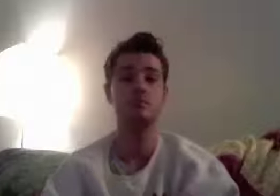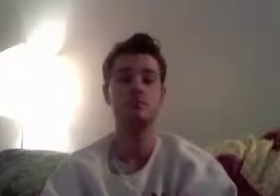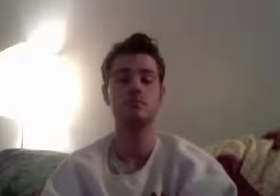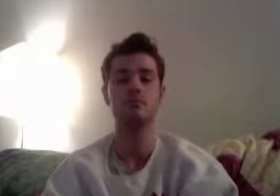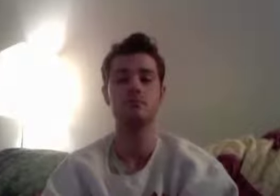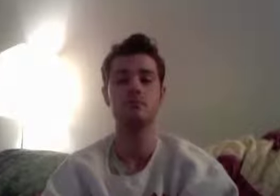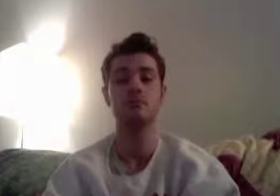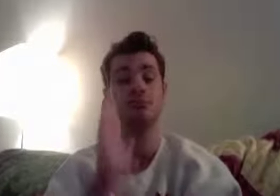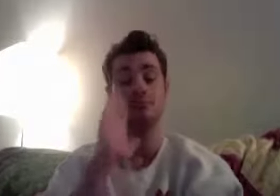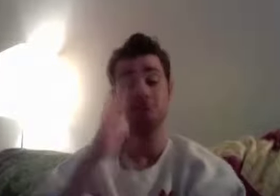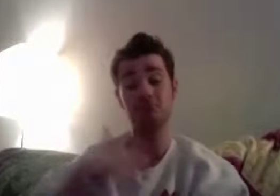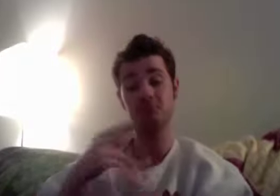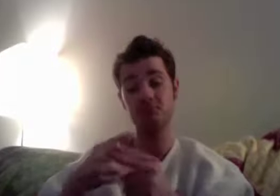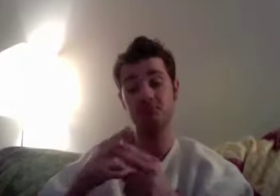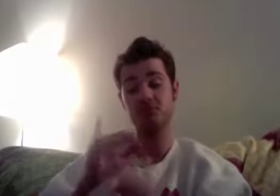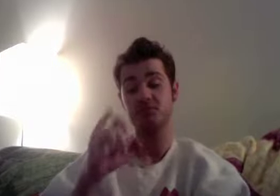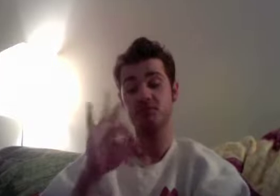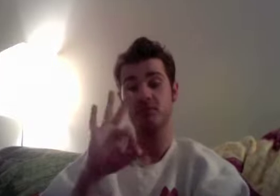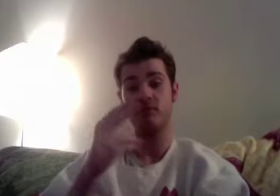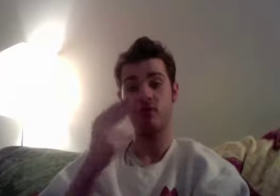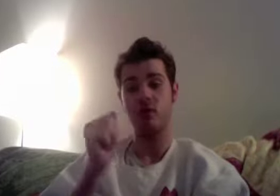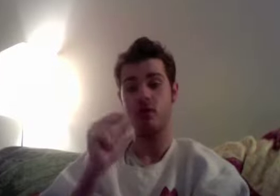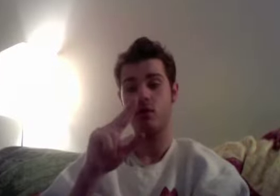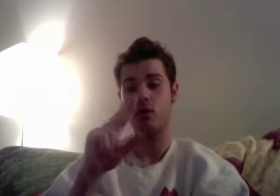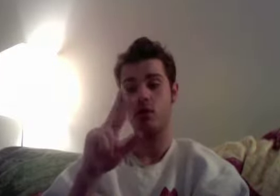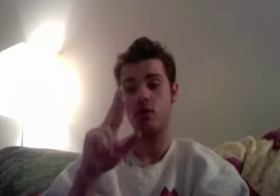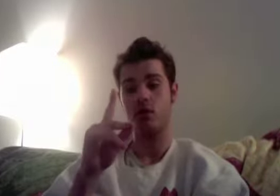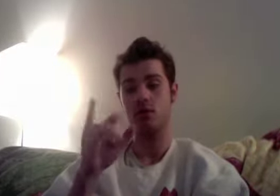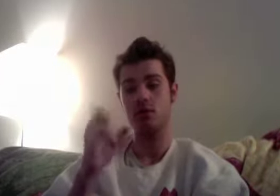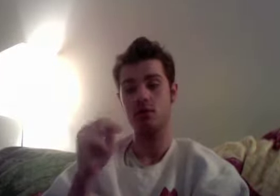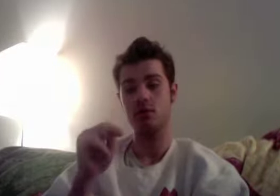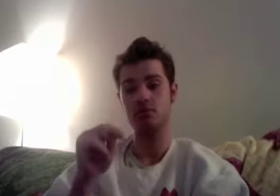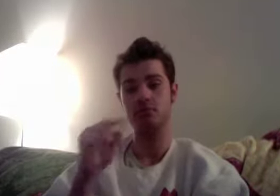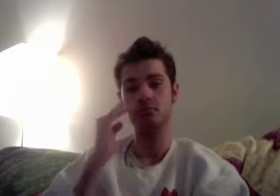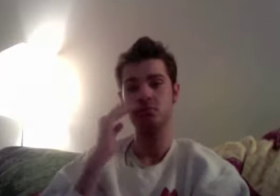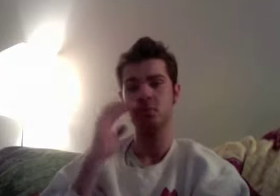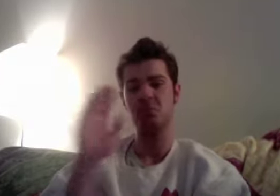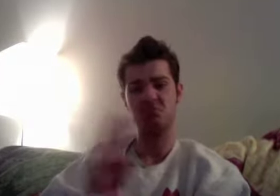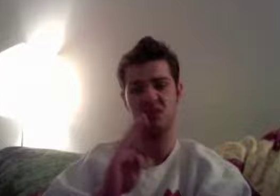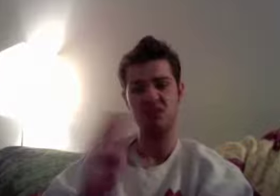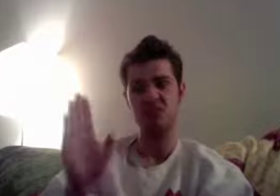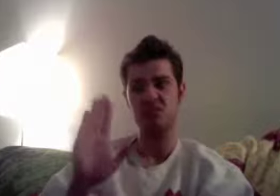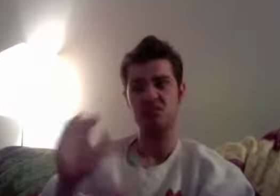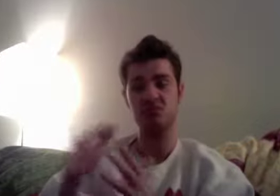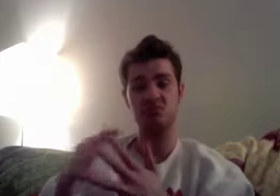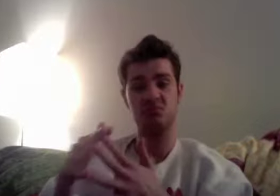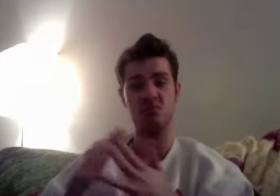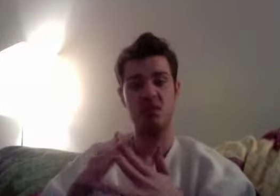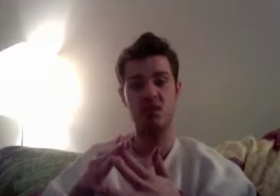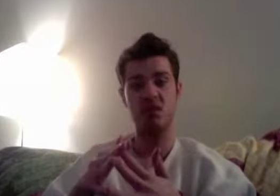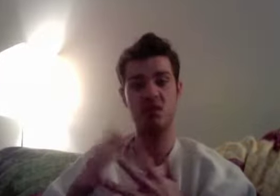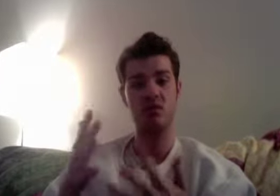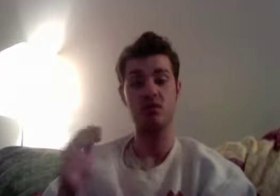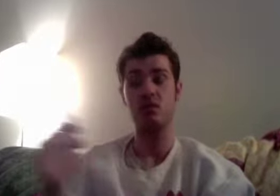Hello, my name is Jeff Hardison. You know, in corporate America today, probably the largest single expense that any business has is its